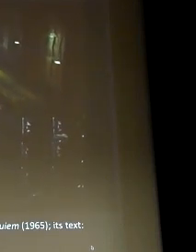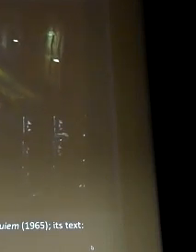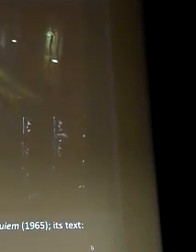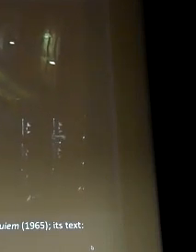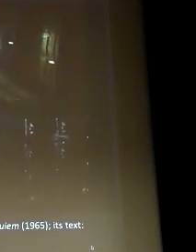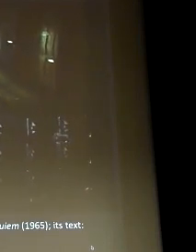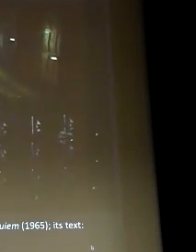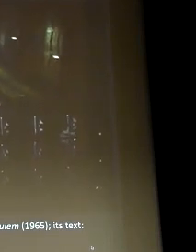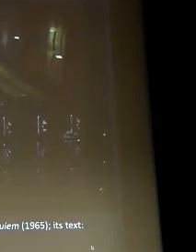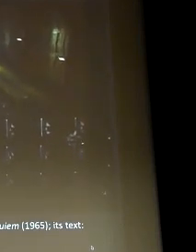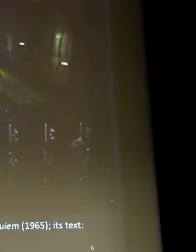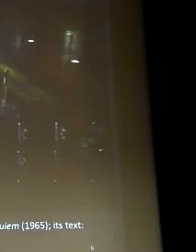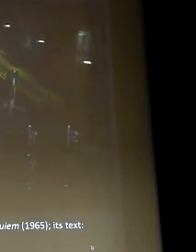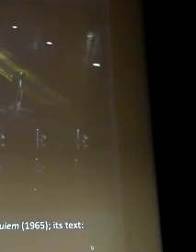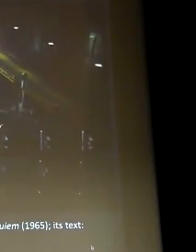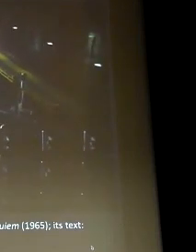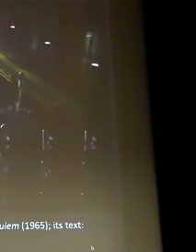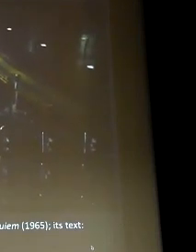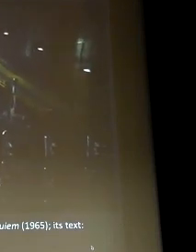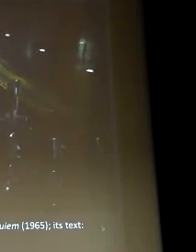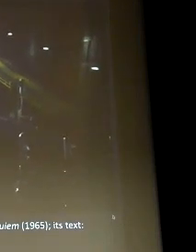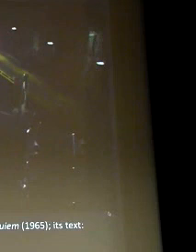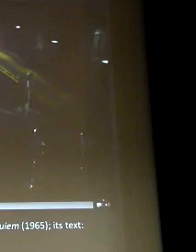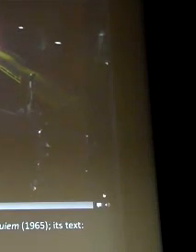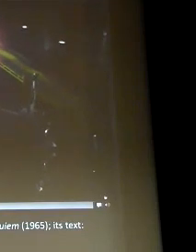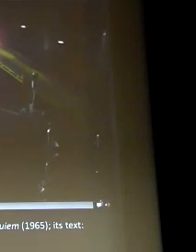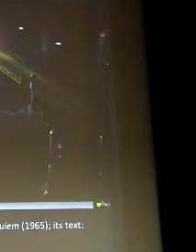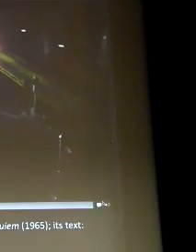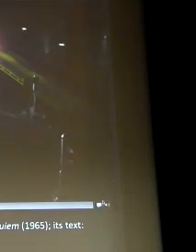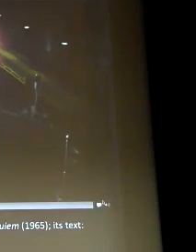The kind of music that composition that Ligeti